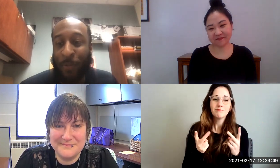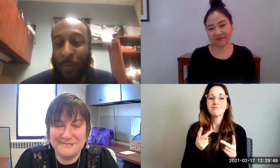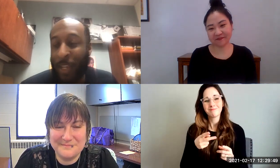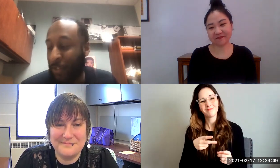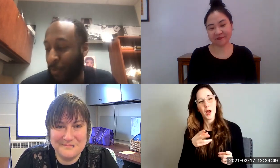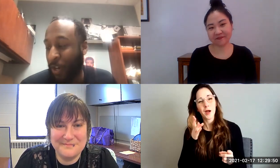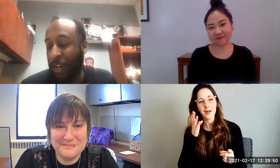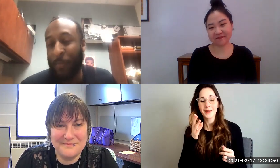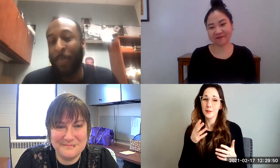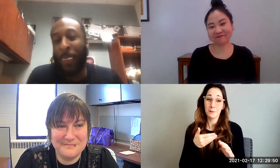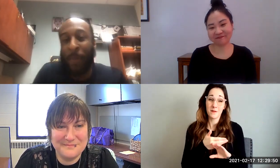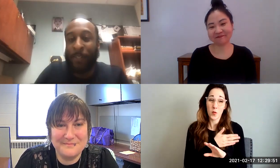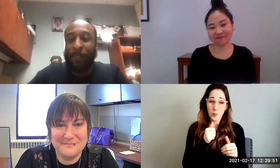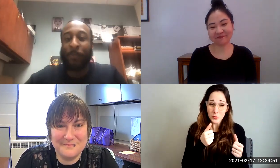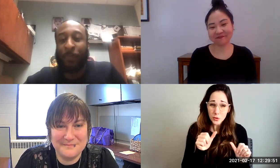about. So thanks for sharing that.